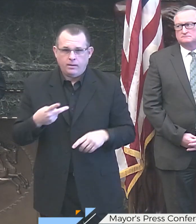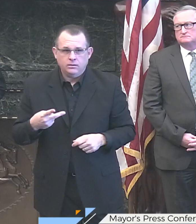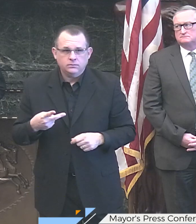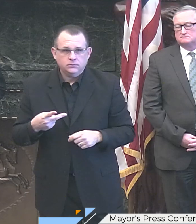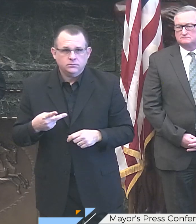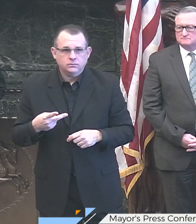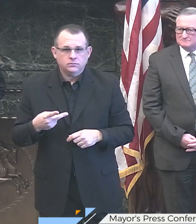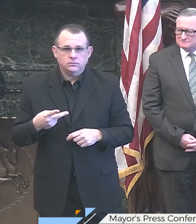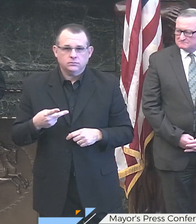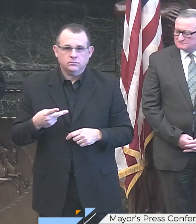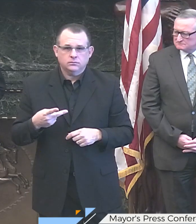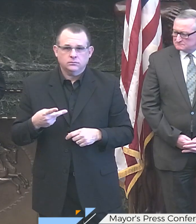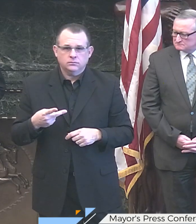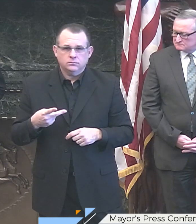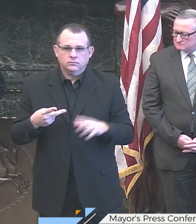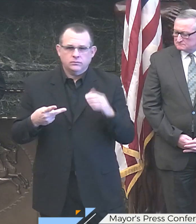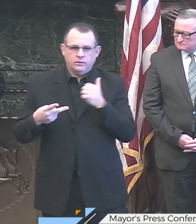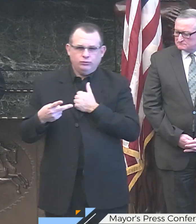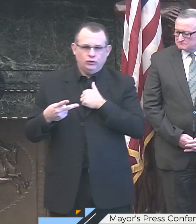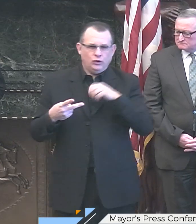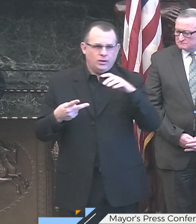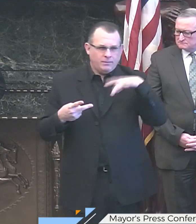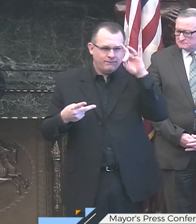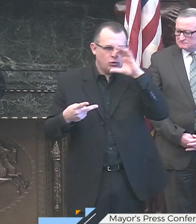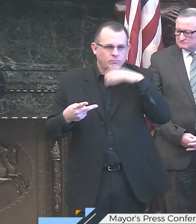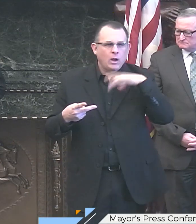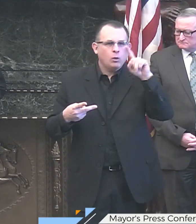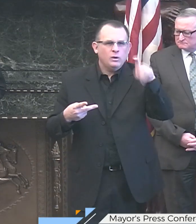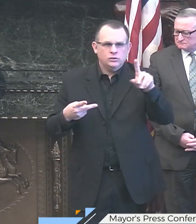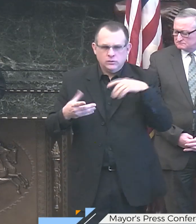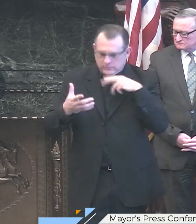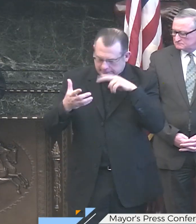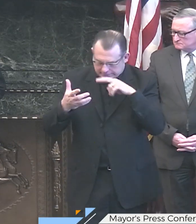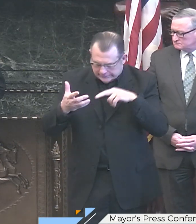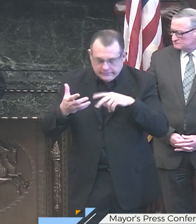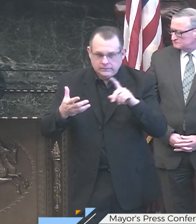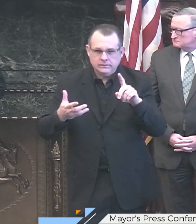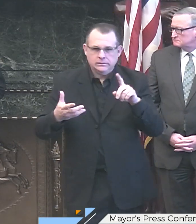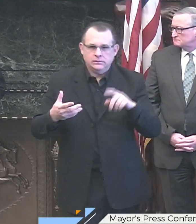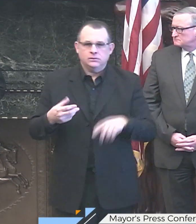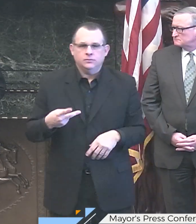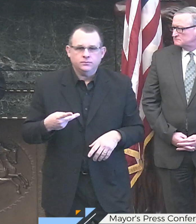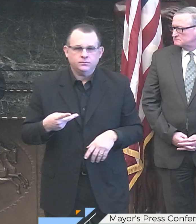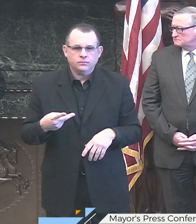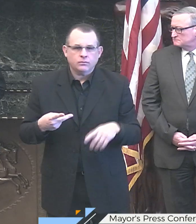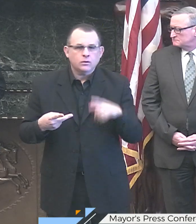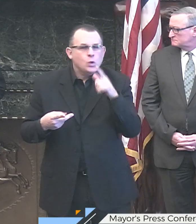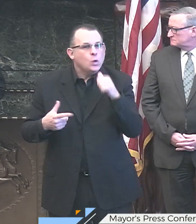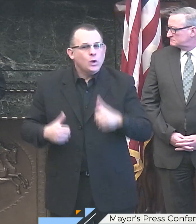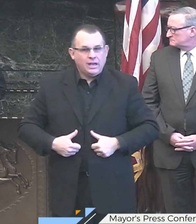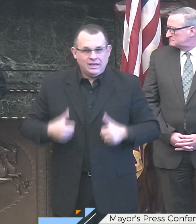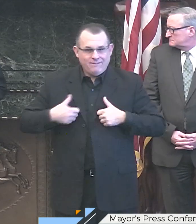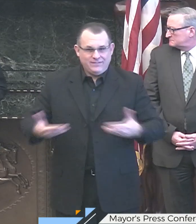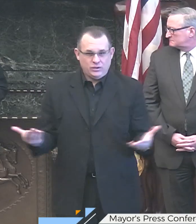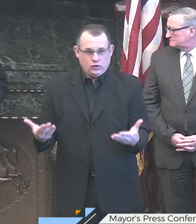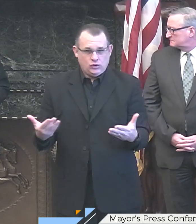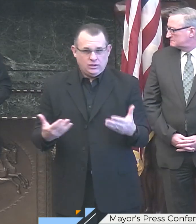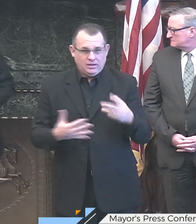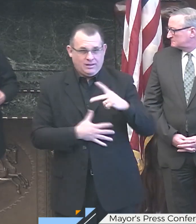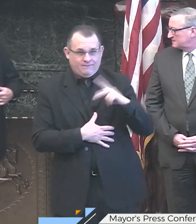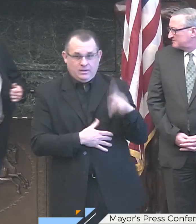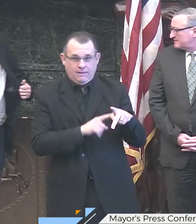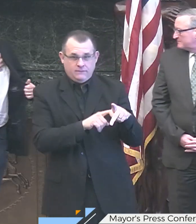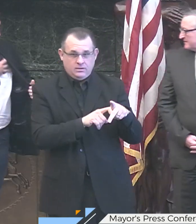I'm sorry, let me find it. Do you know if residential parking permits that expire at the end of March will be given a deadline extension?